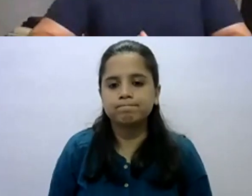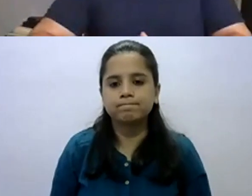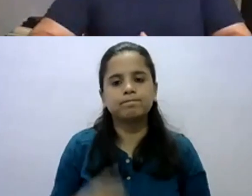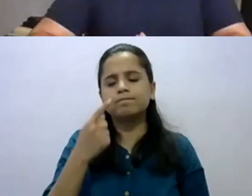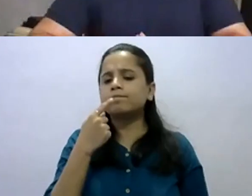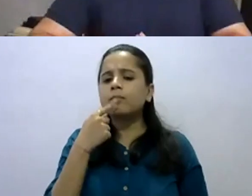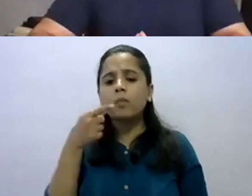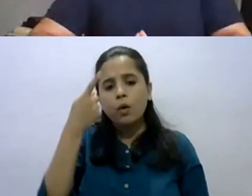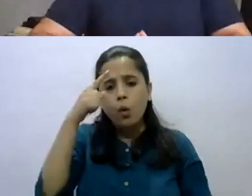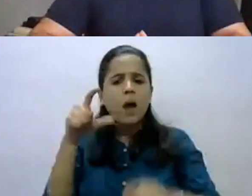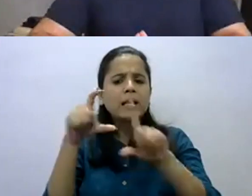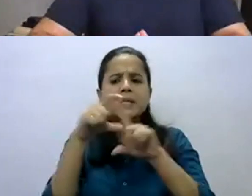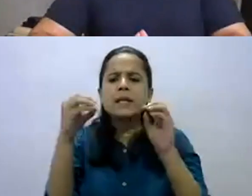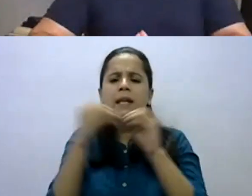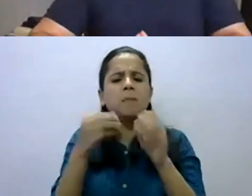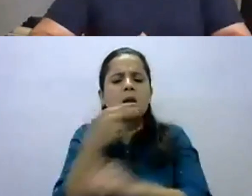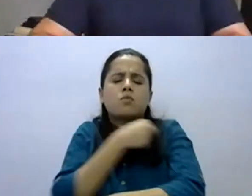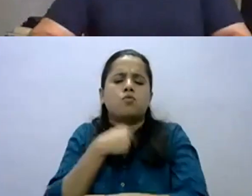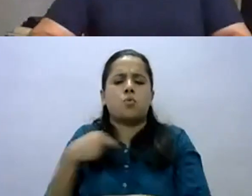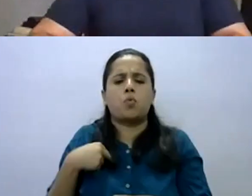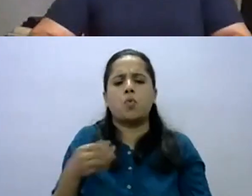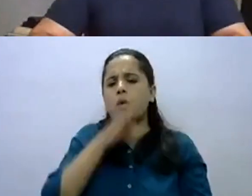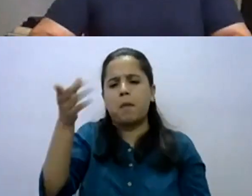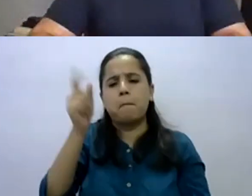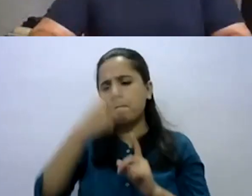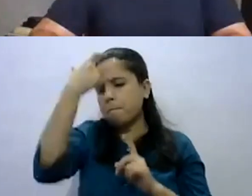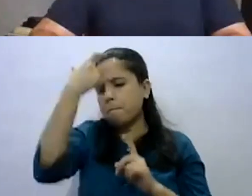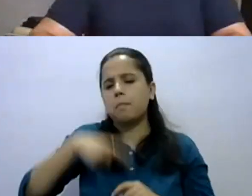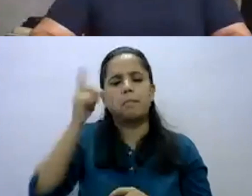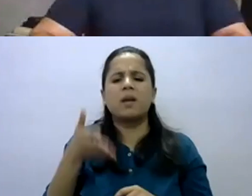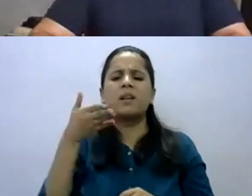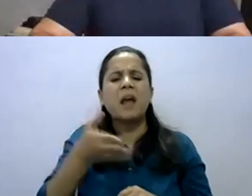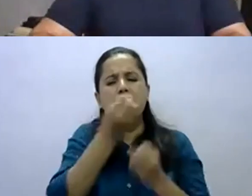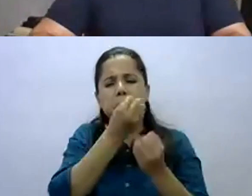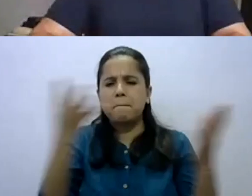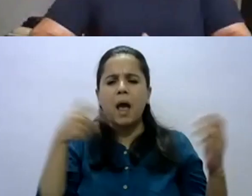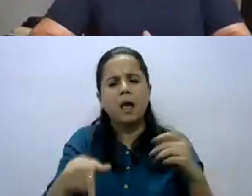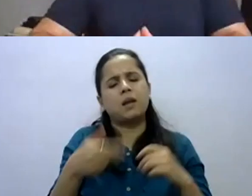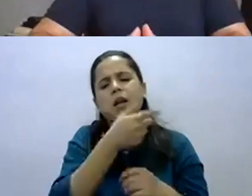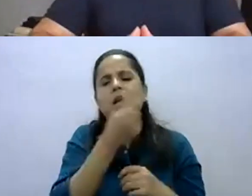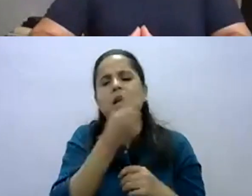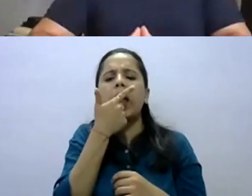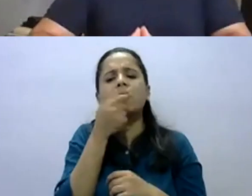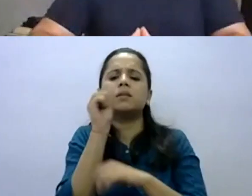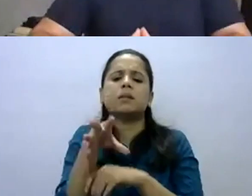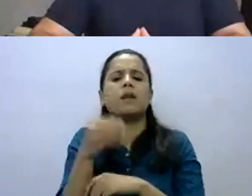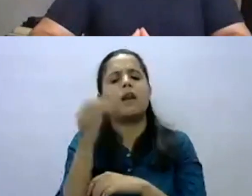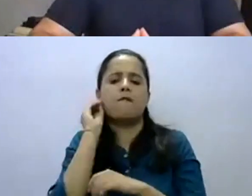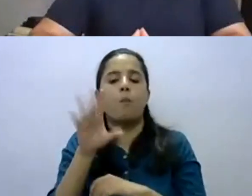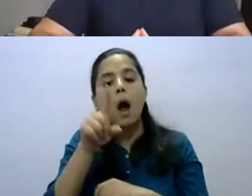for diabetes, you don't need to go to a doctor in person also. Diabetes, now a lot of doctors will manage online. Just find